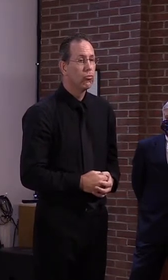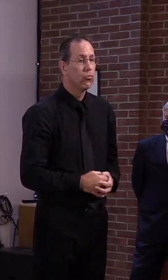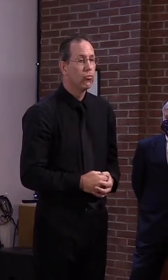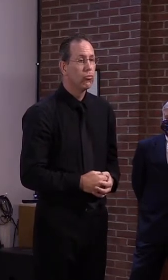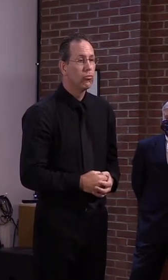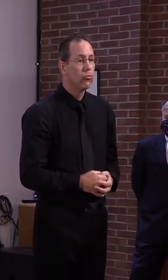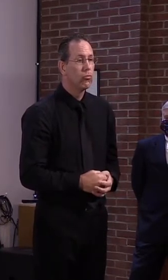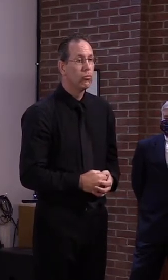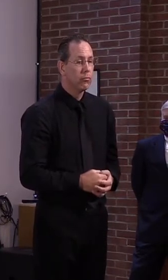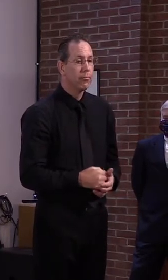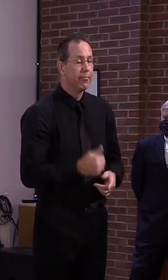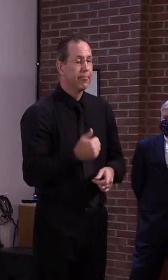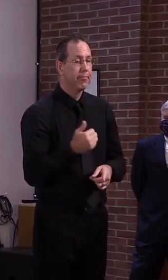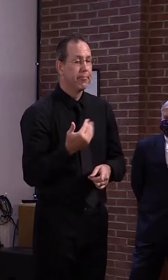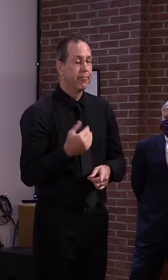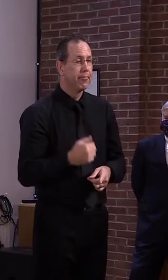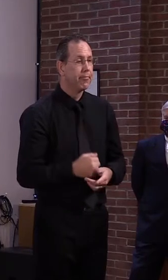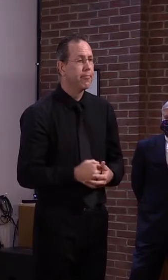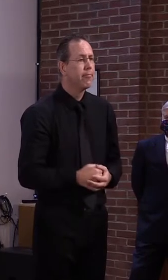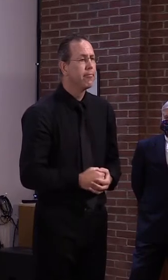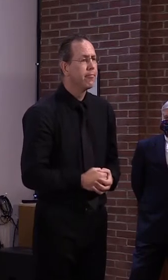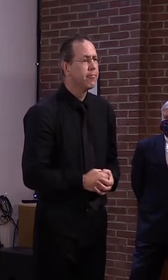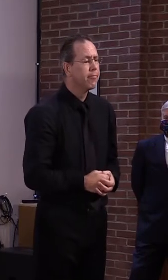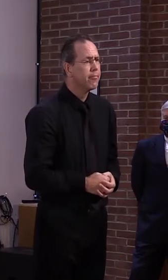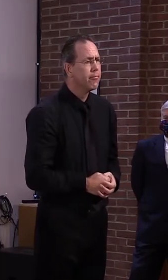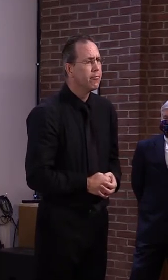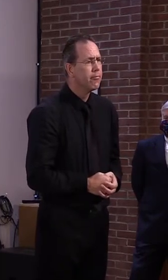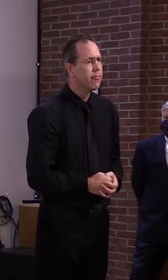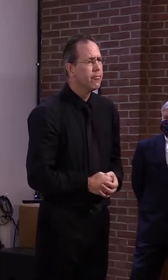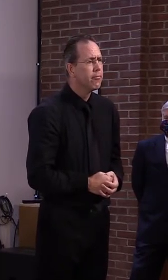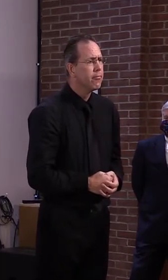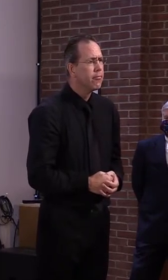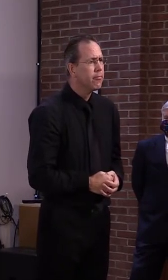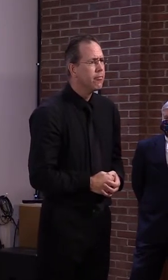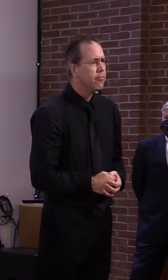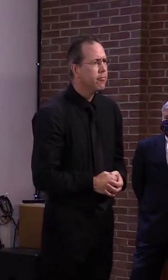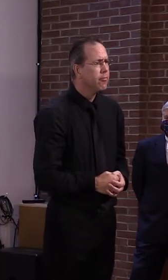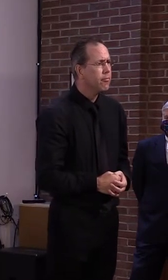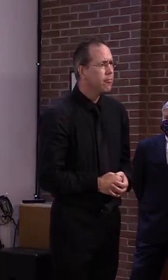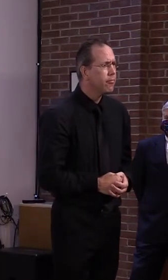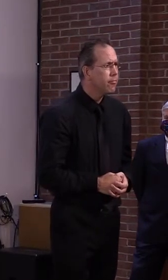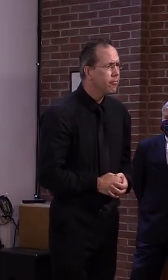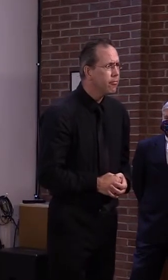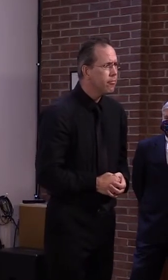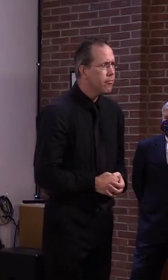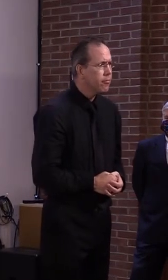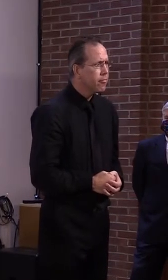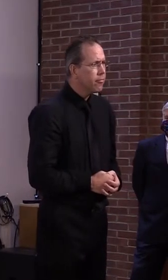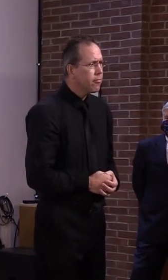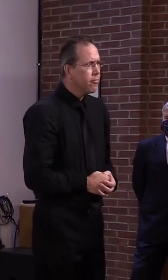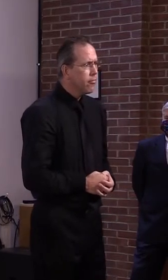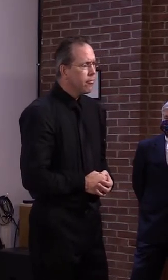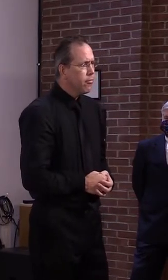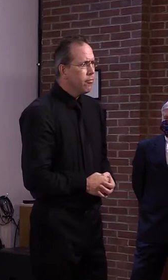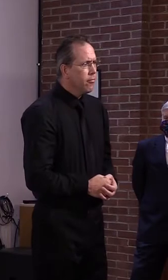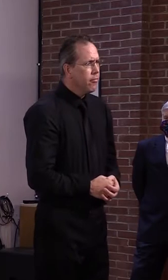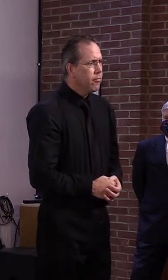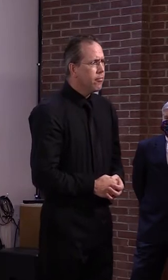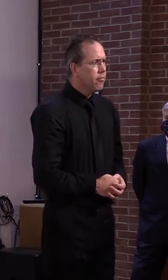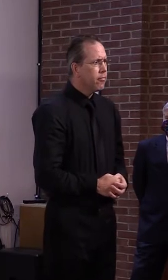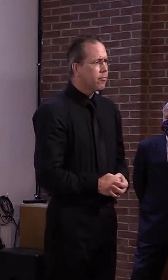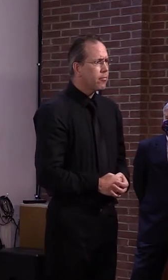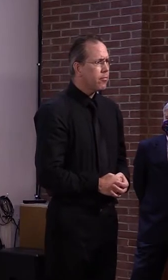Hi. Thank you for taking my question. So we received an email from a concerned mother who said she went to pick up her child from a